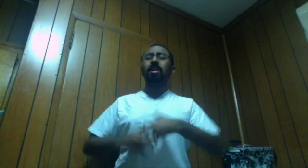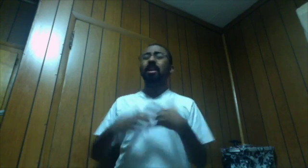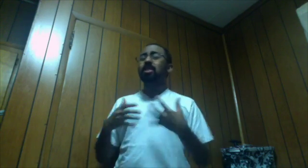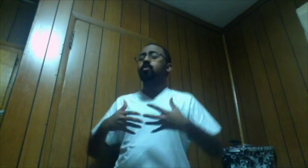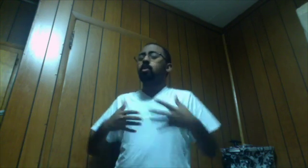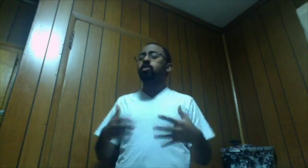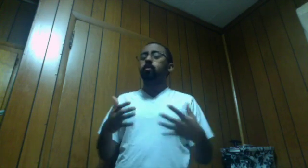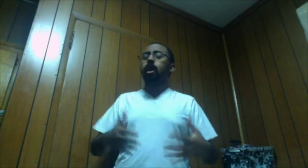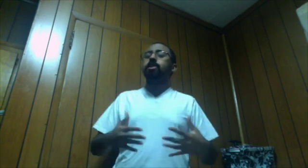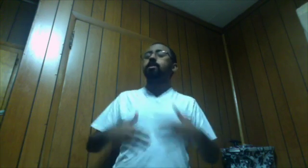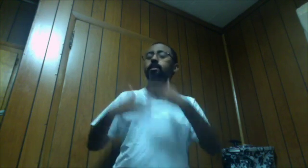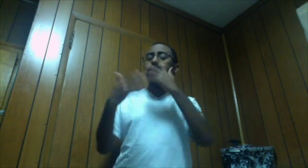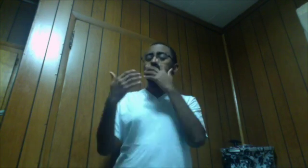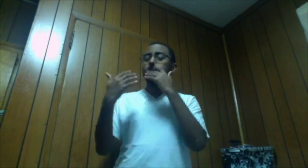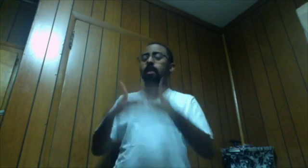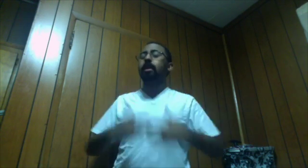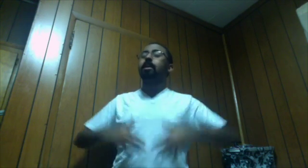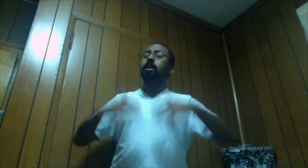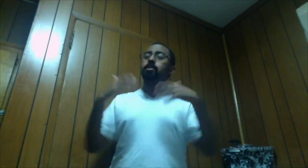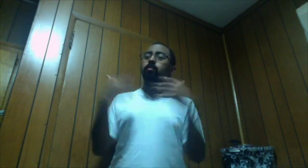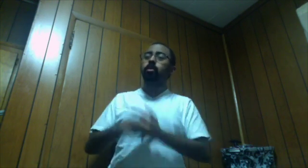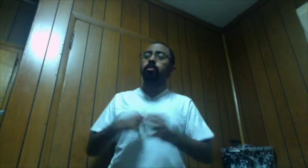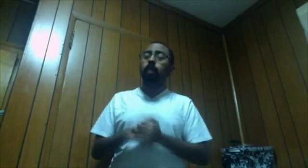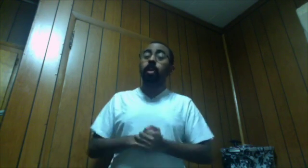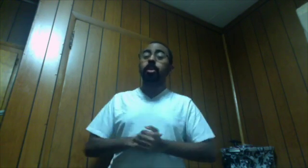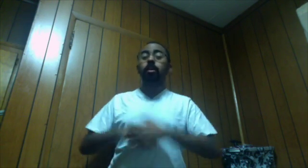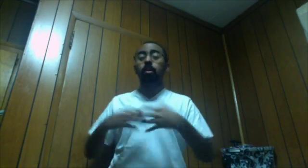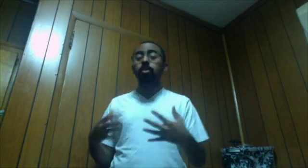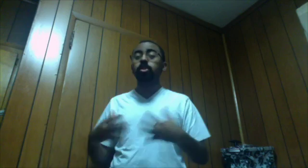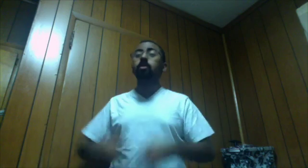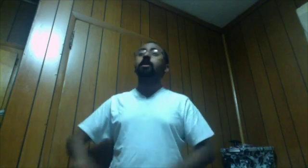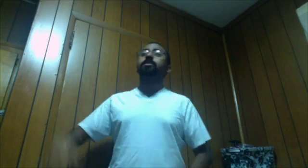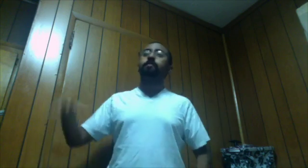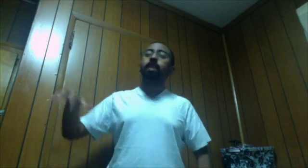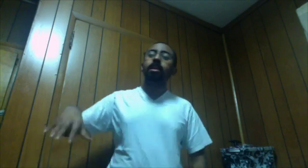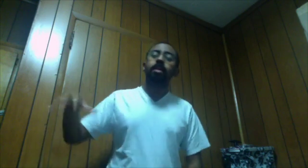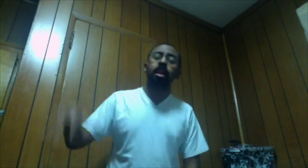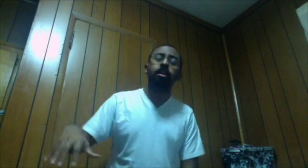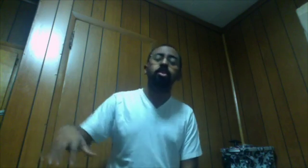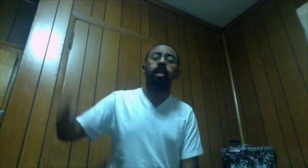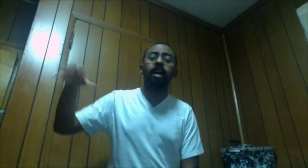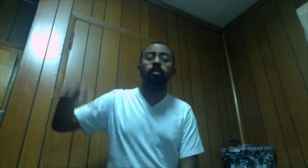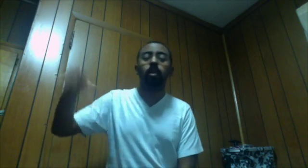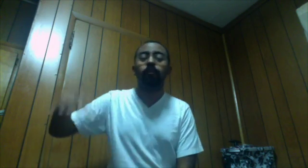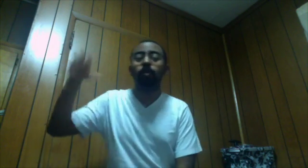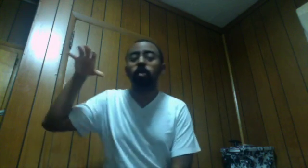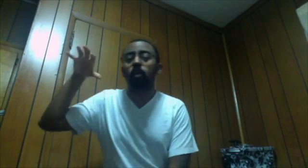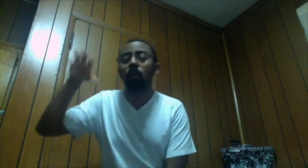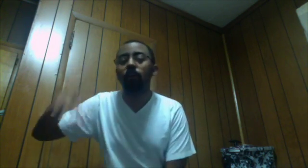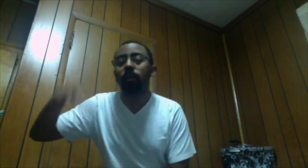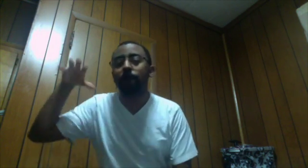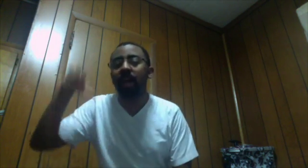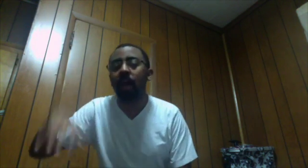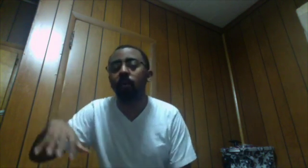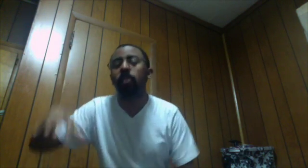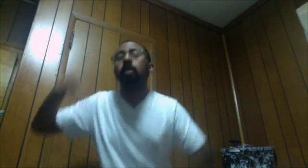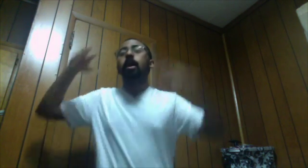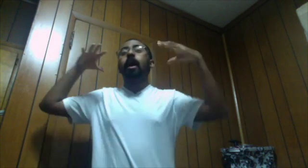It's worth watching. Let me just say that. It's worth watching. Also, the main character has one of the most overpowered